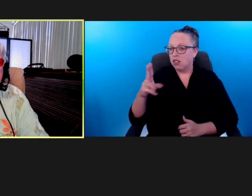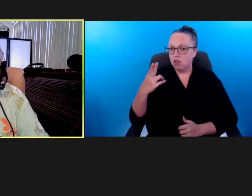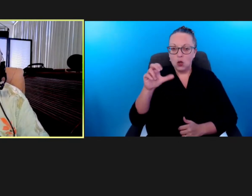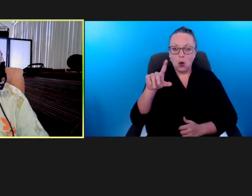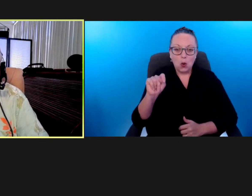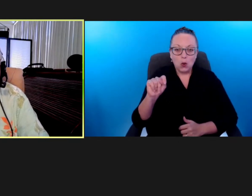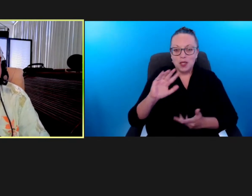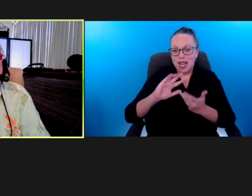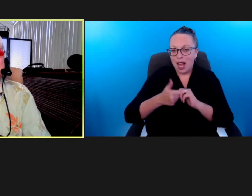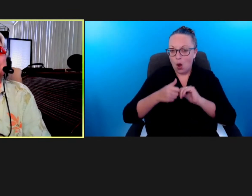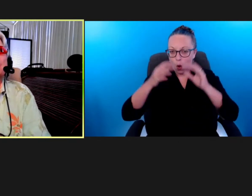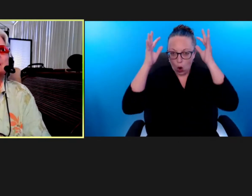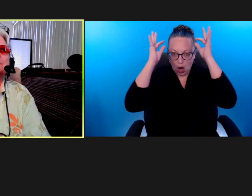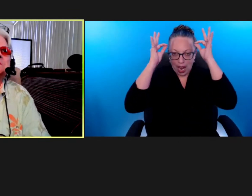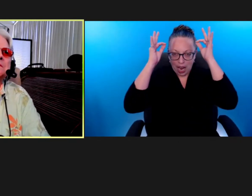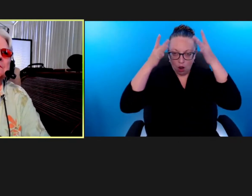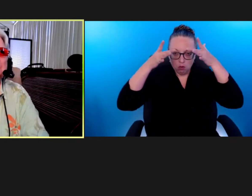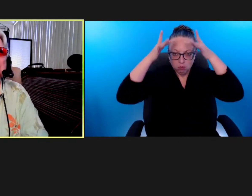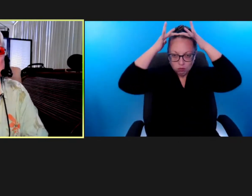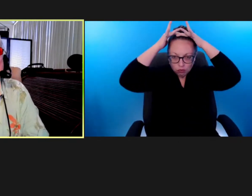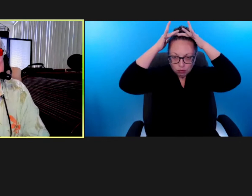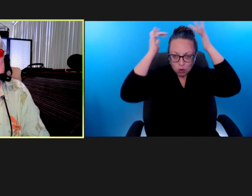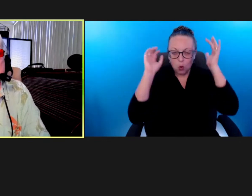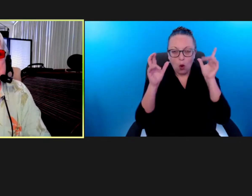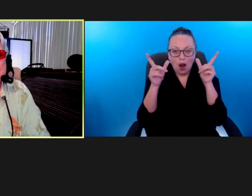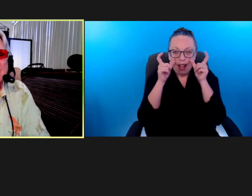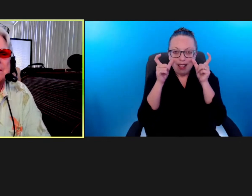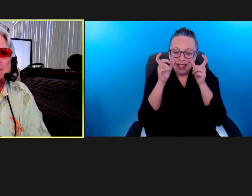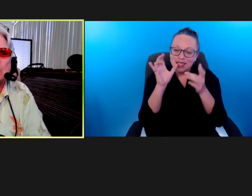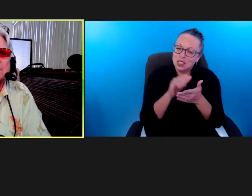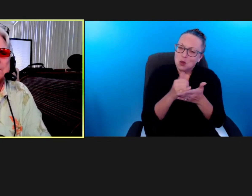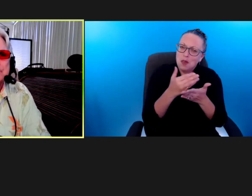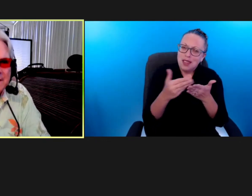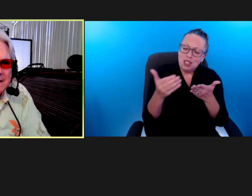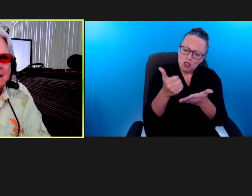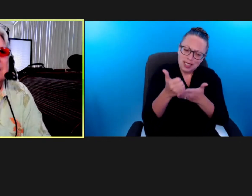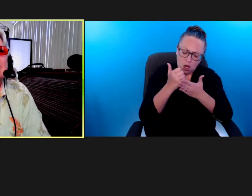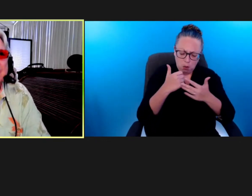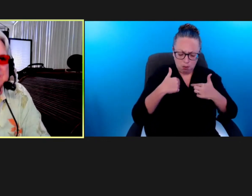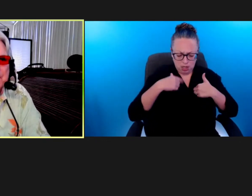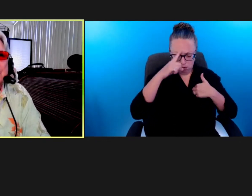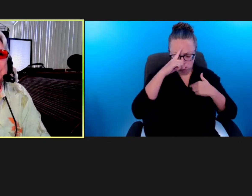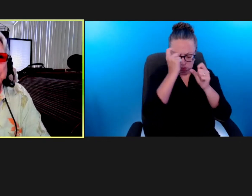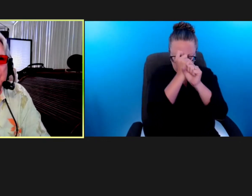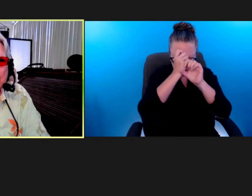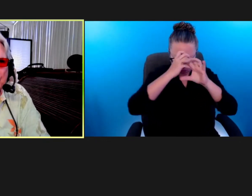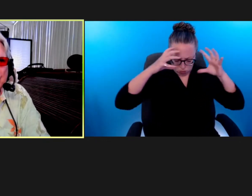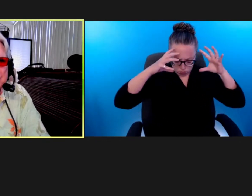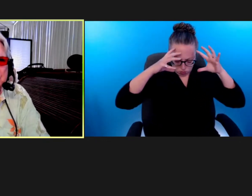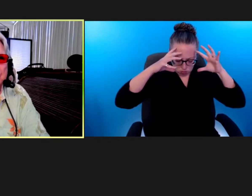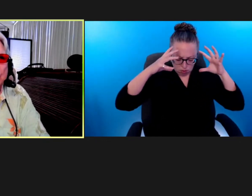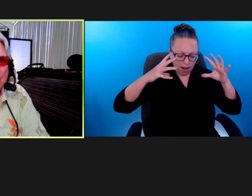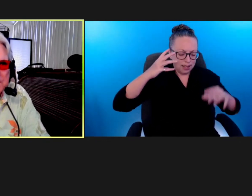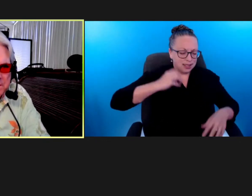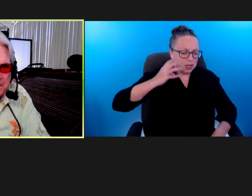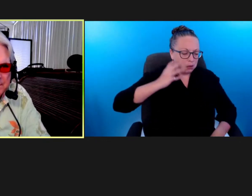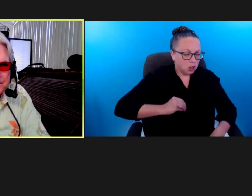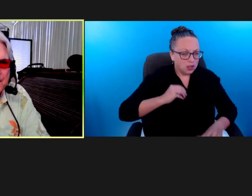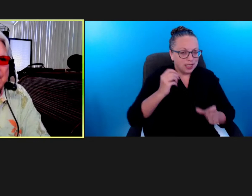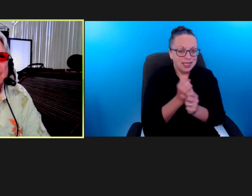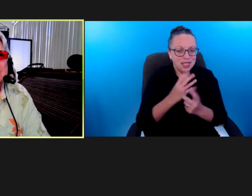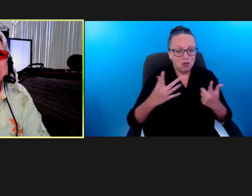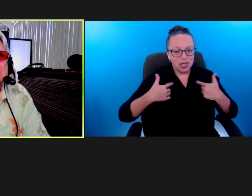little offerings bring in elements of the visual world to me so that I might more completely experience whatever we are doing or